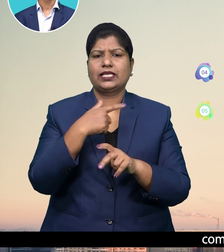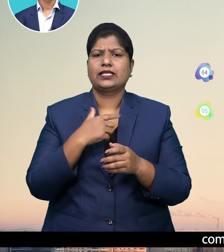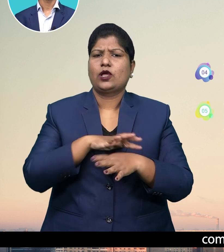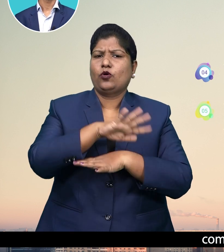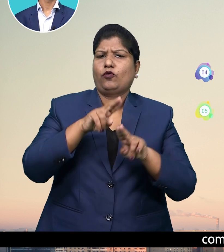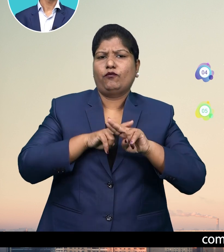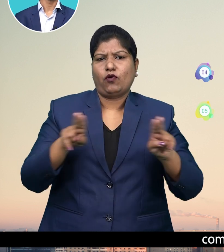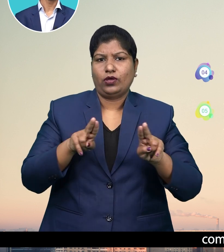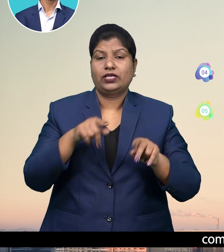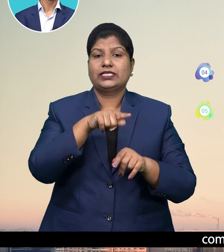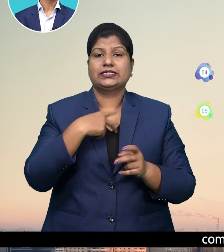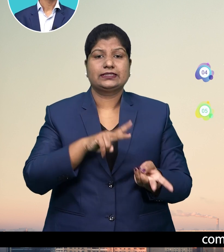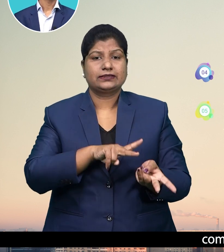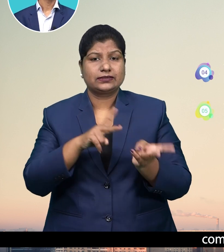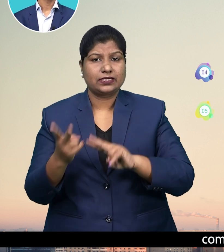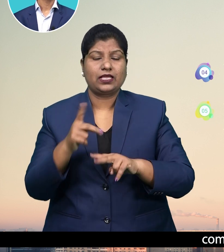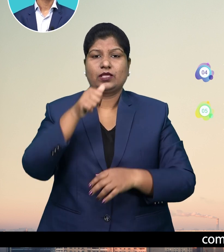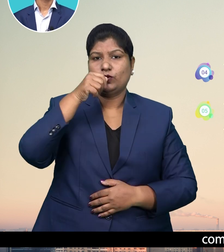completely into liquid